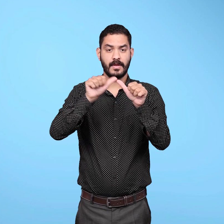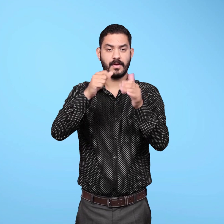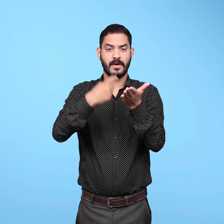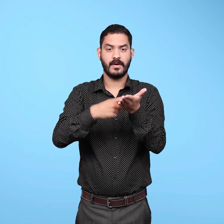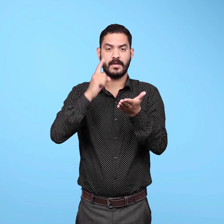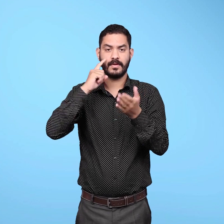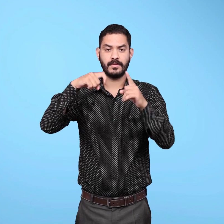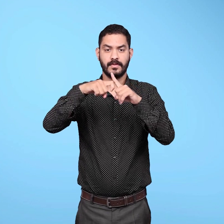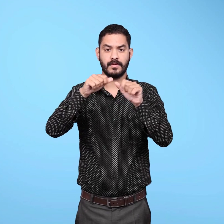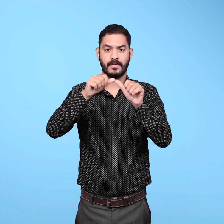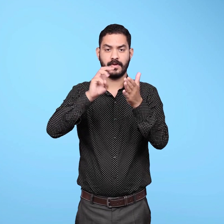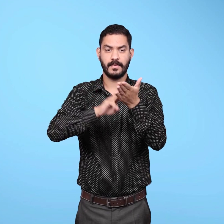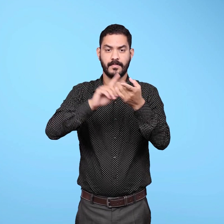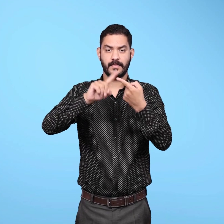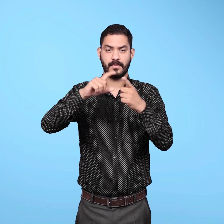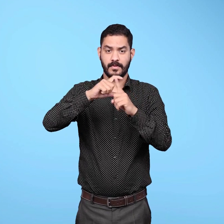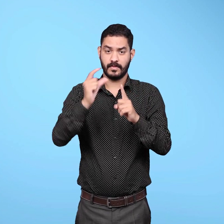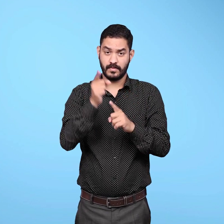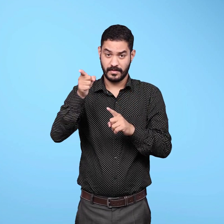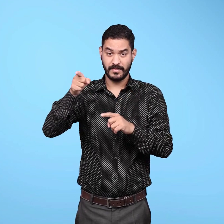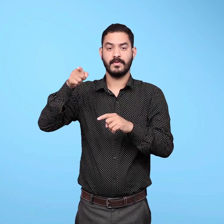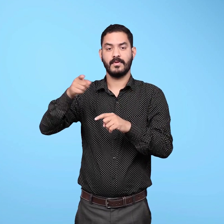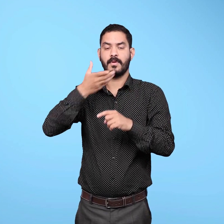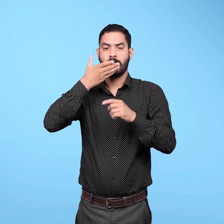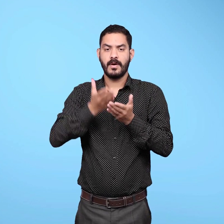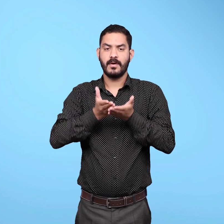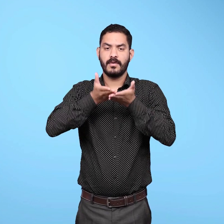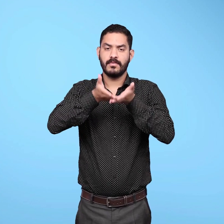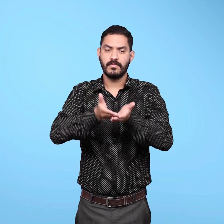ships unloaded goods from distant lands.